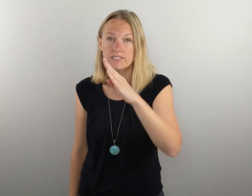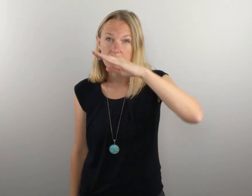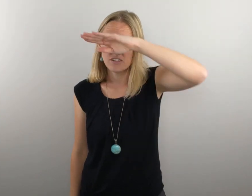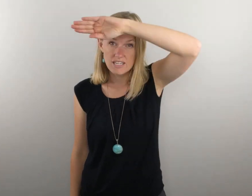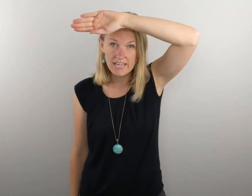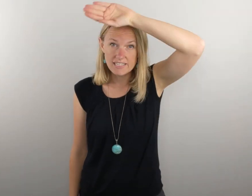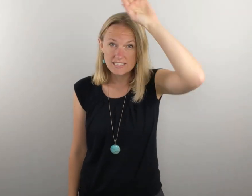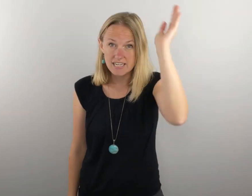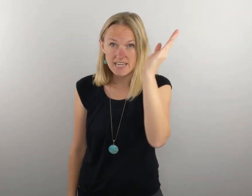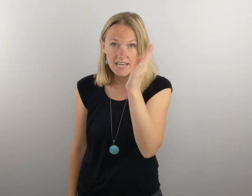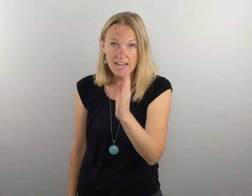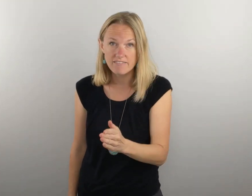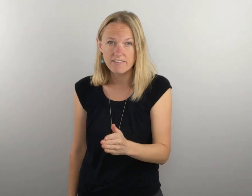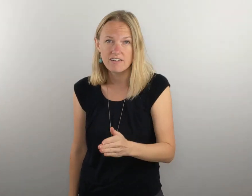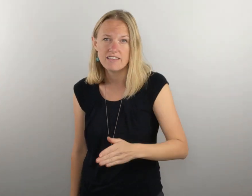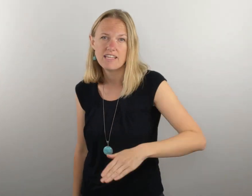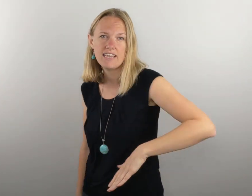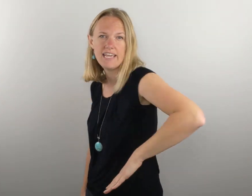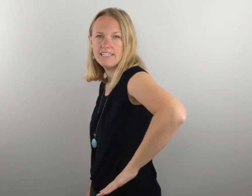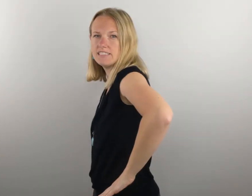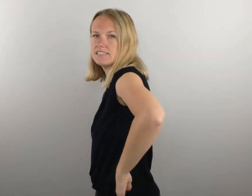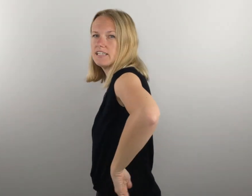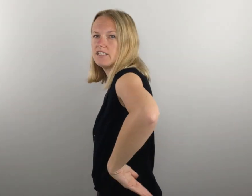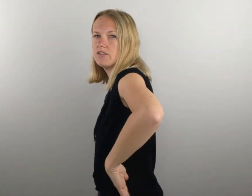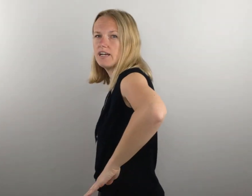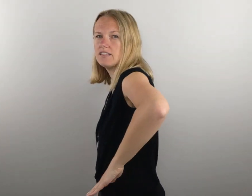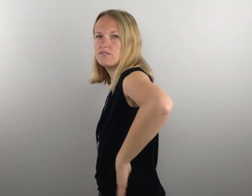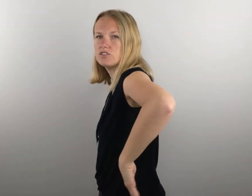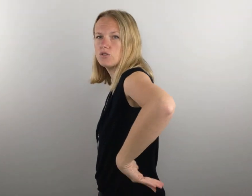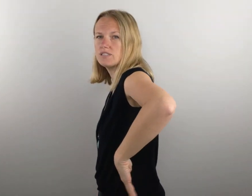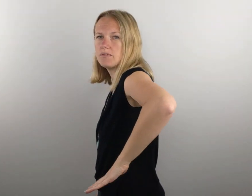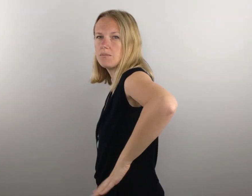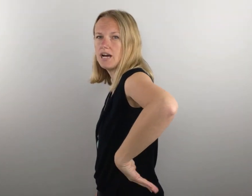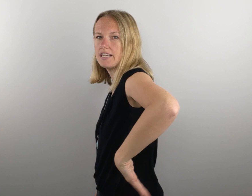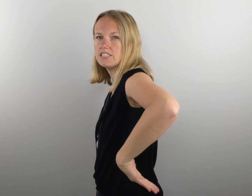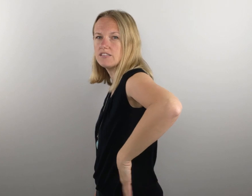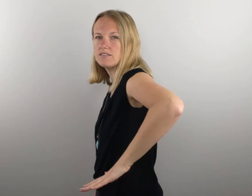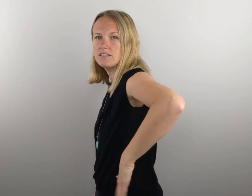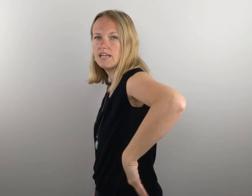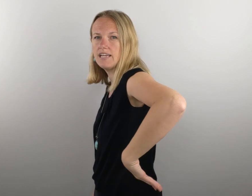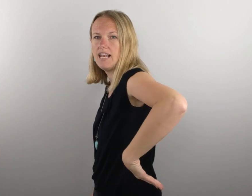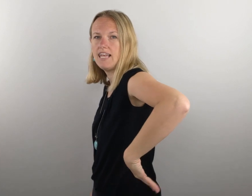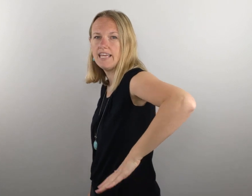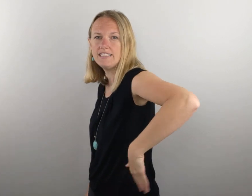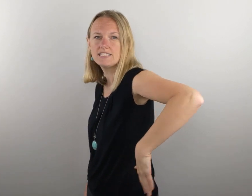never late, never, and then late, it's like you kind of show something behind you, okay? Late.